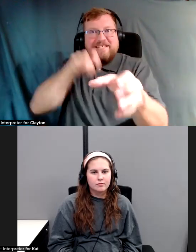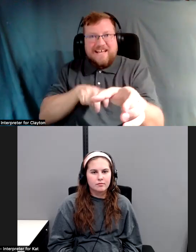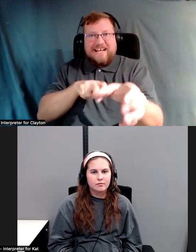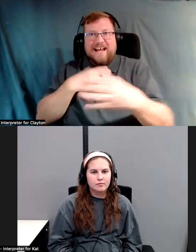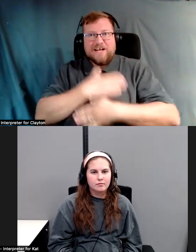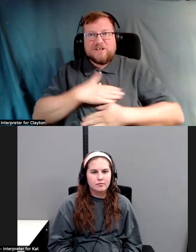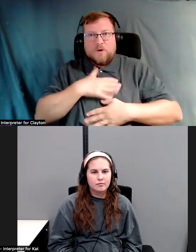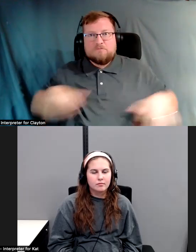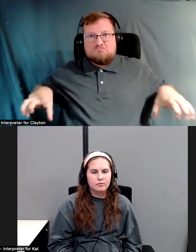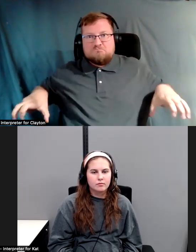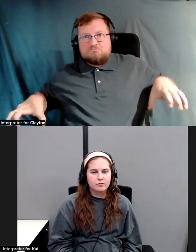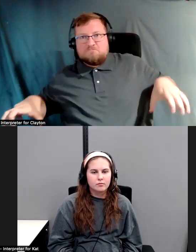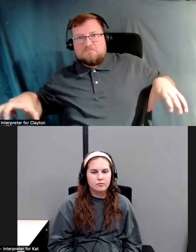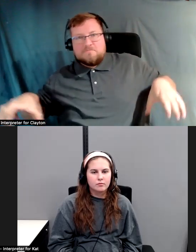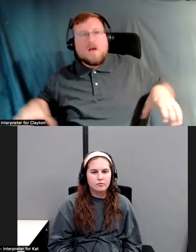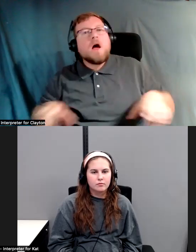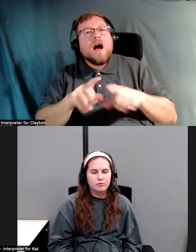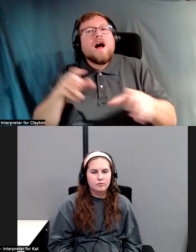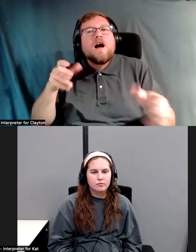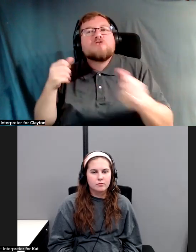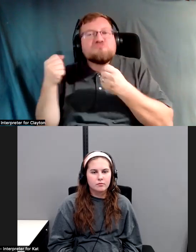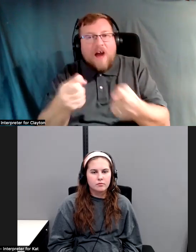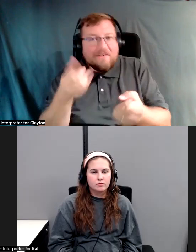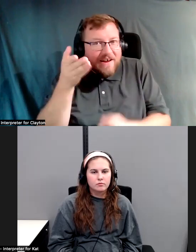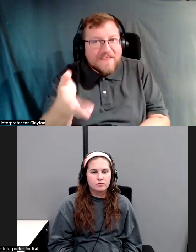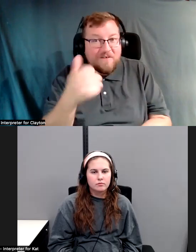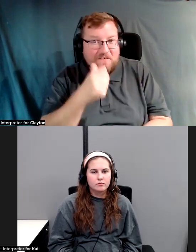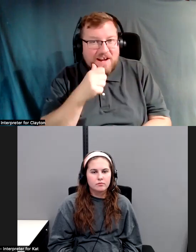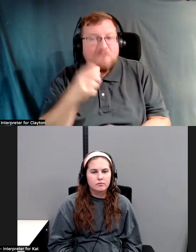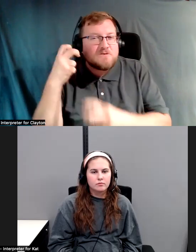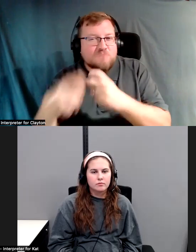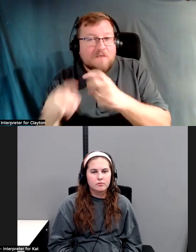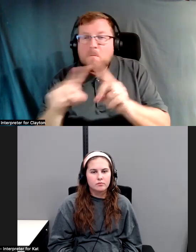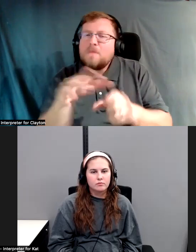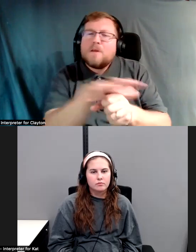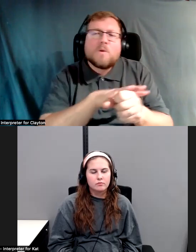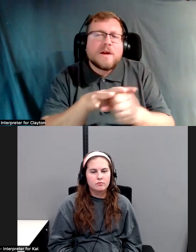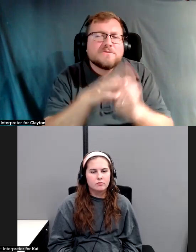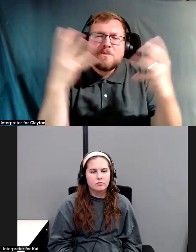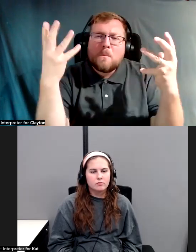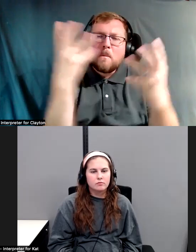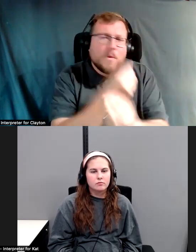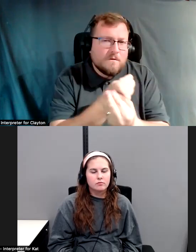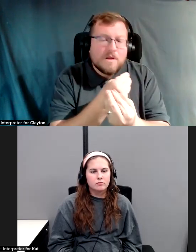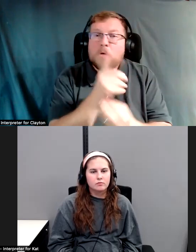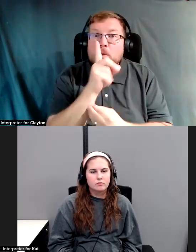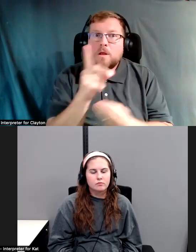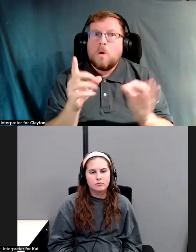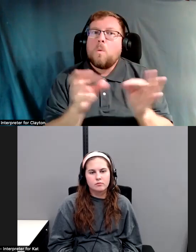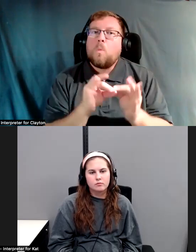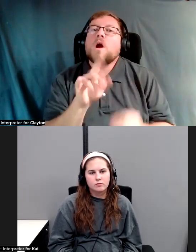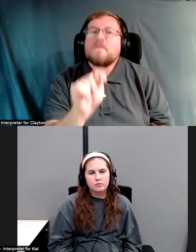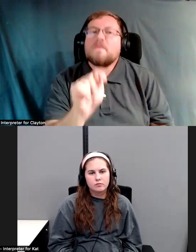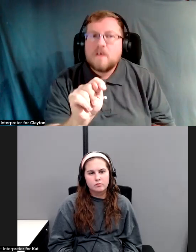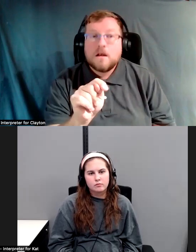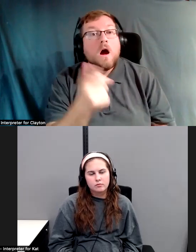But the journey in every day was a little bit rough, but the location was beautiful and it was worth it. A friend of mine, Tegan Vince,